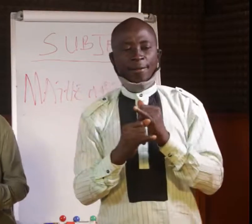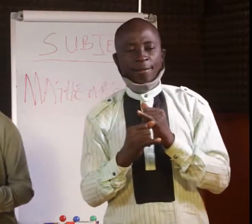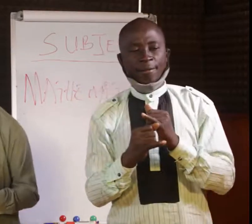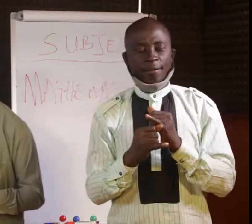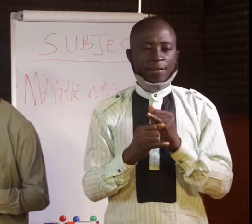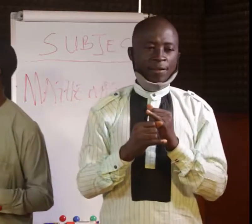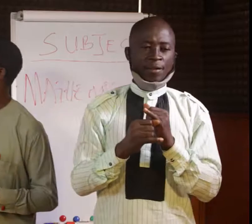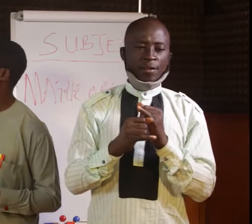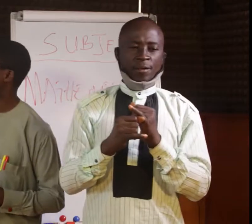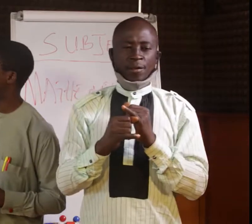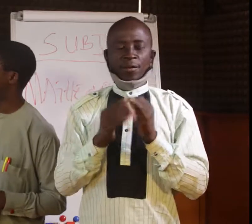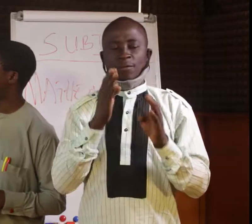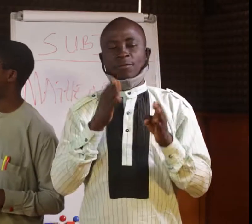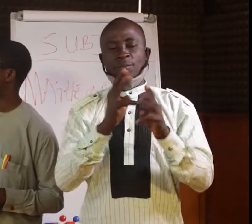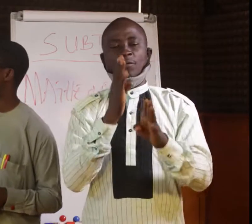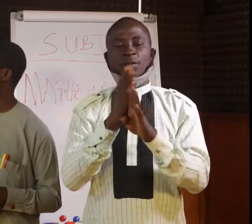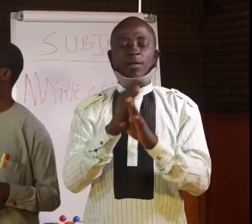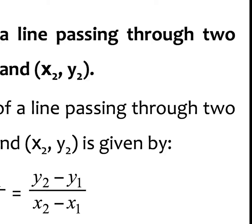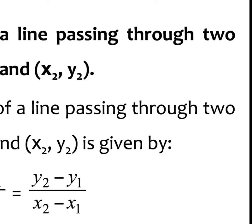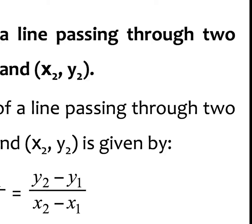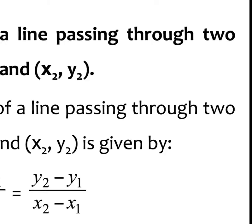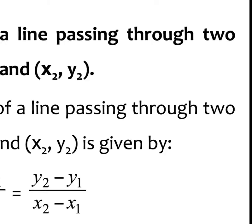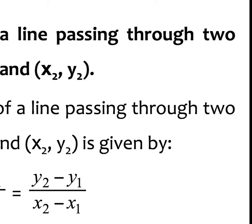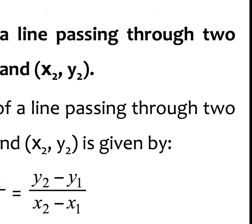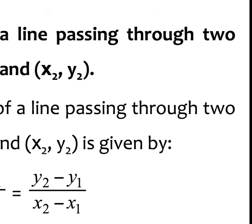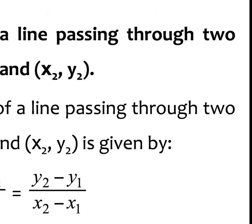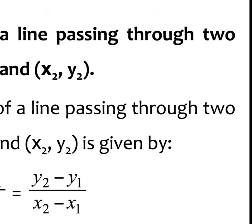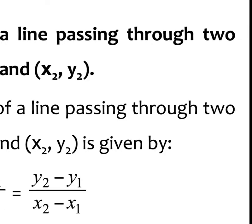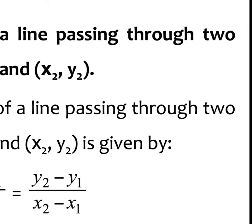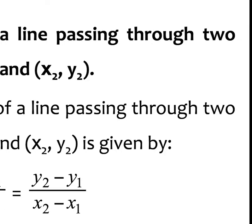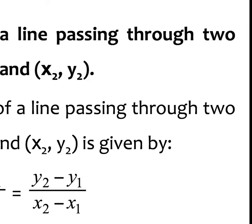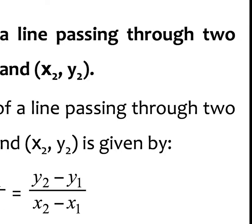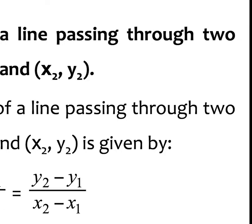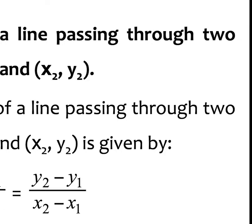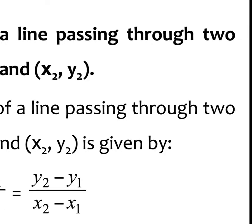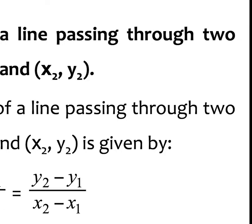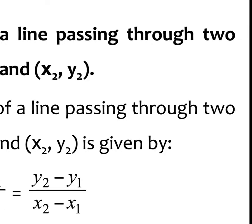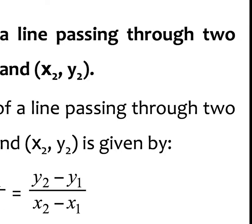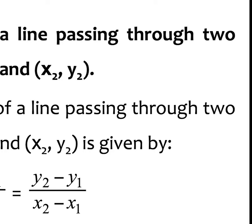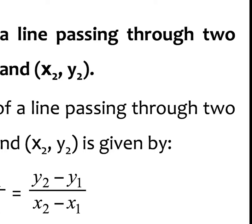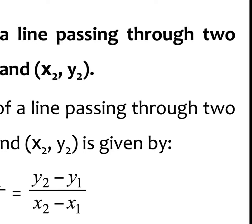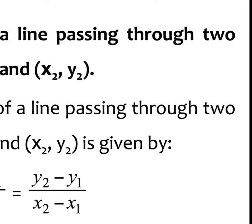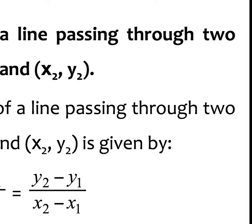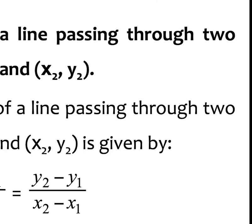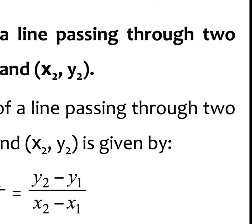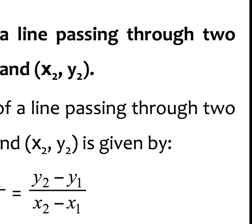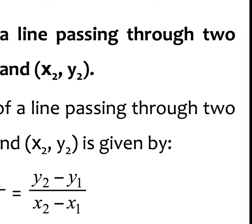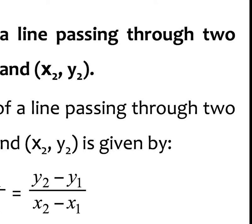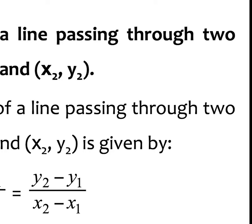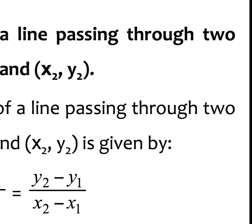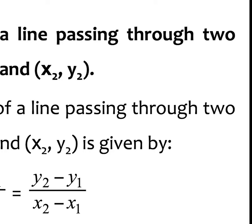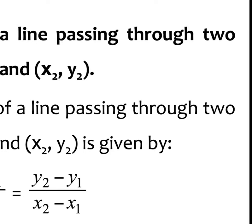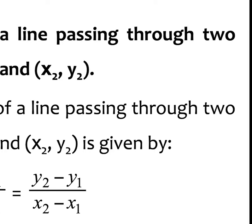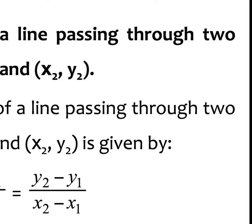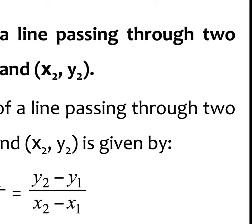line is C part, which is equation of a line passing through 2 points. Equation of a